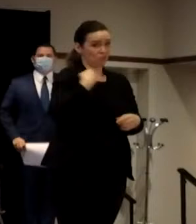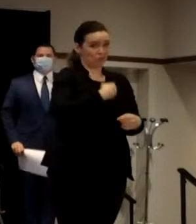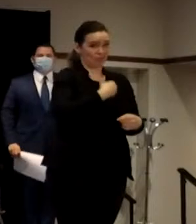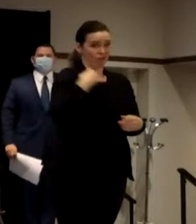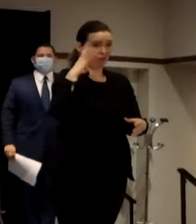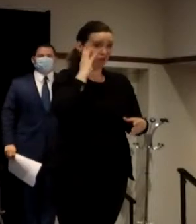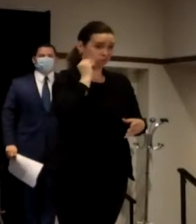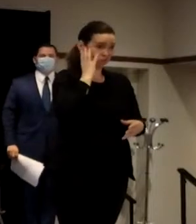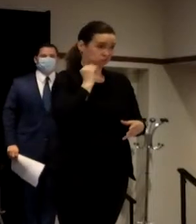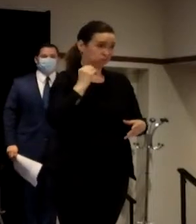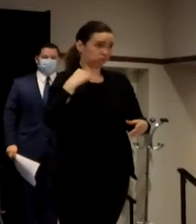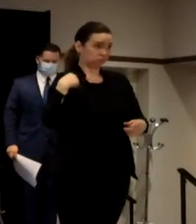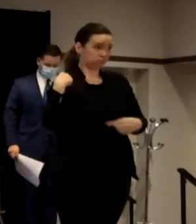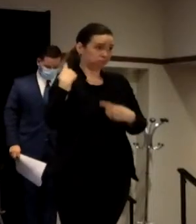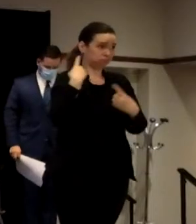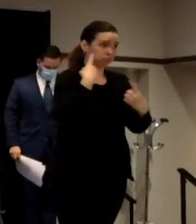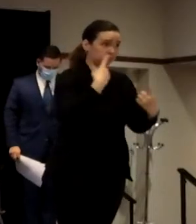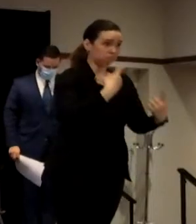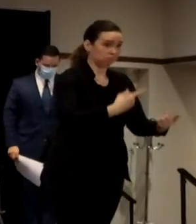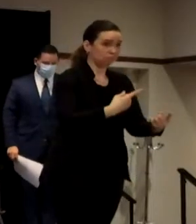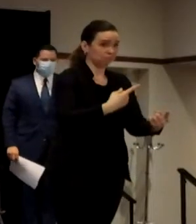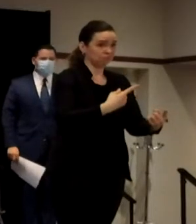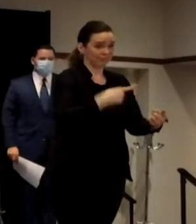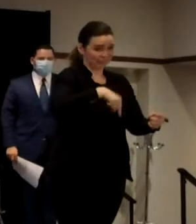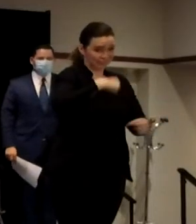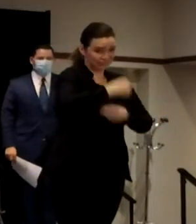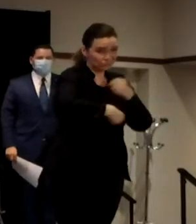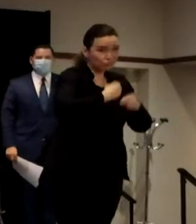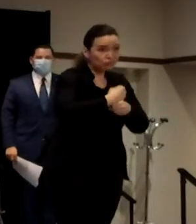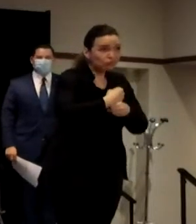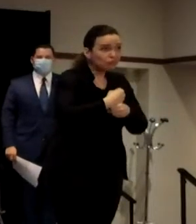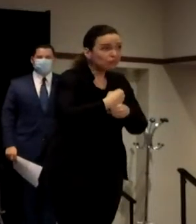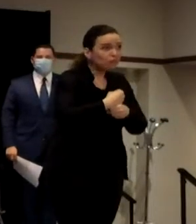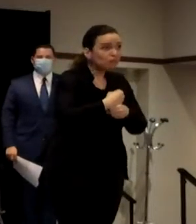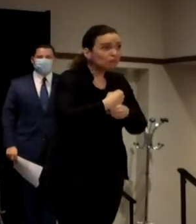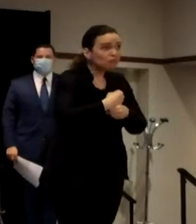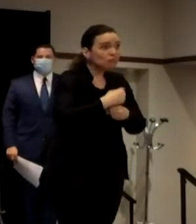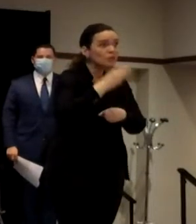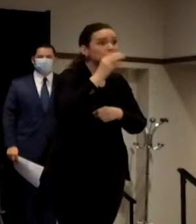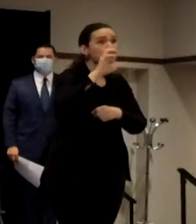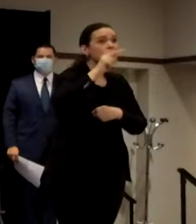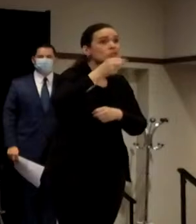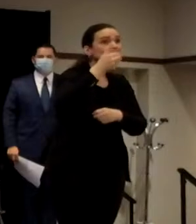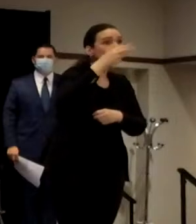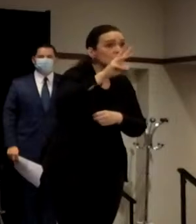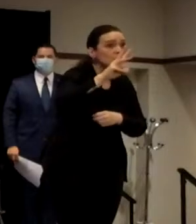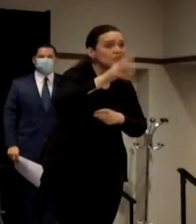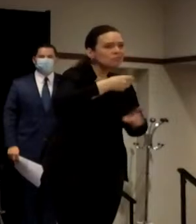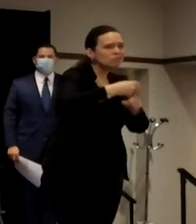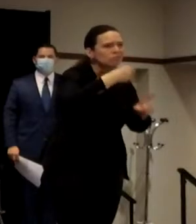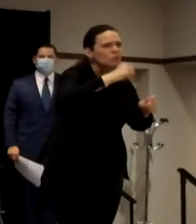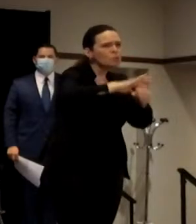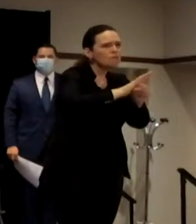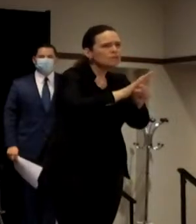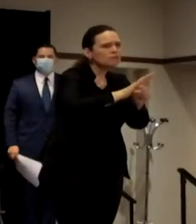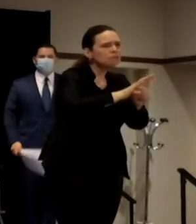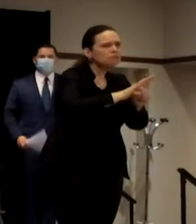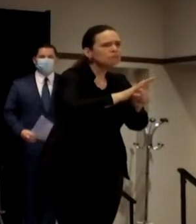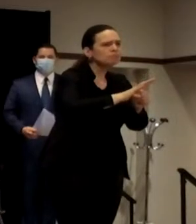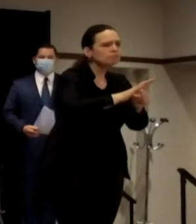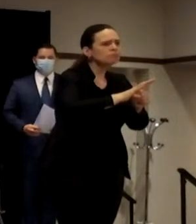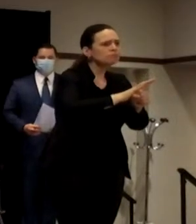a year when we had our first case announced on the 14th floor conference room on 16th of